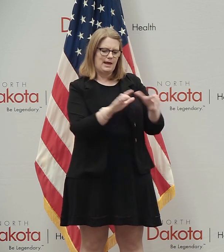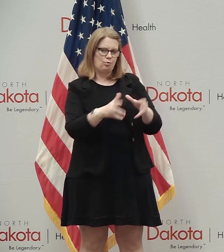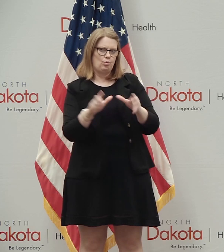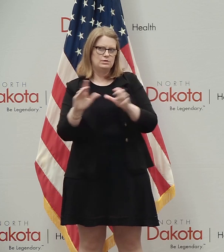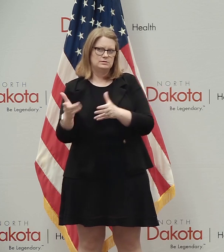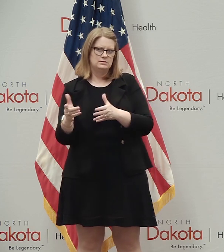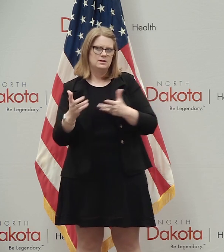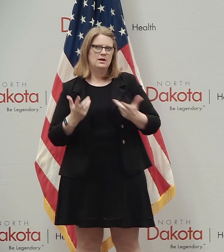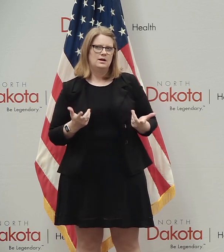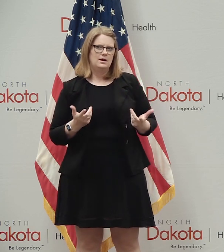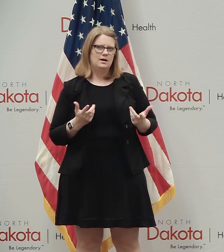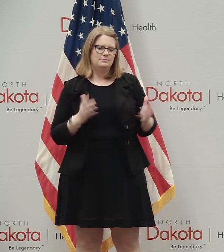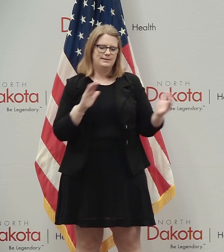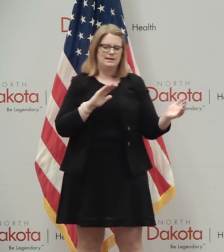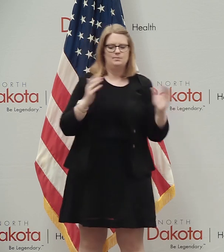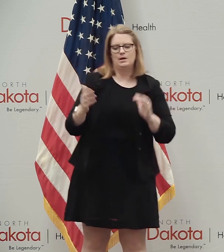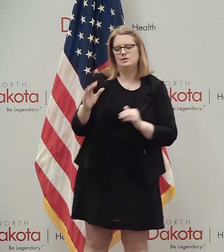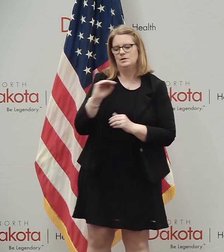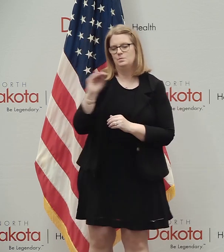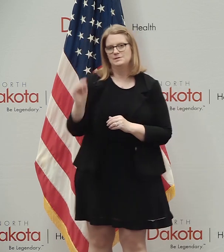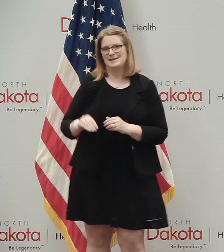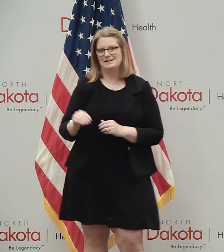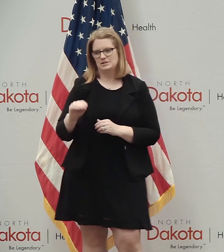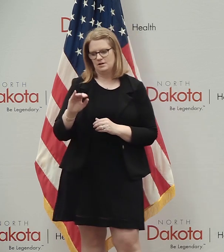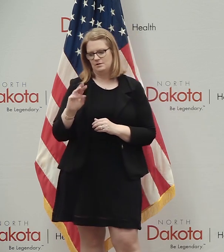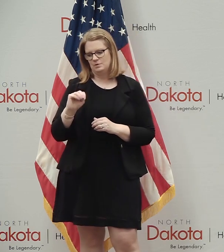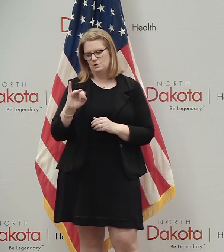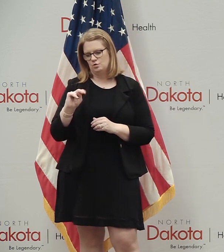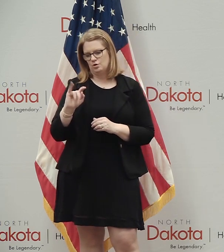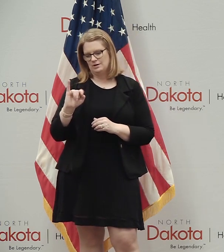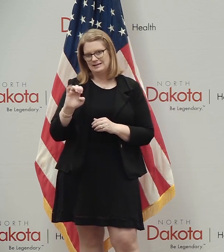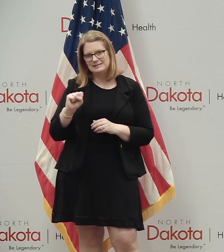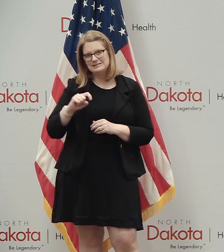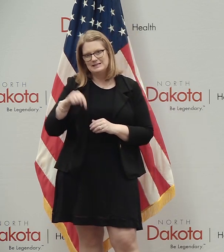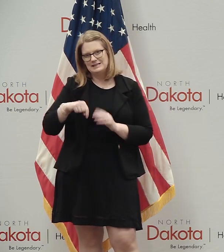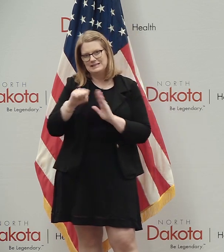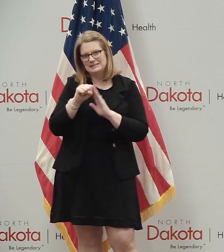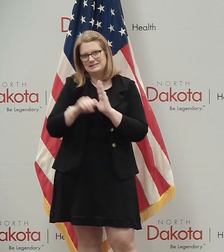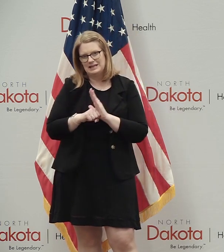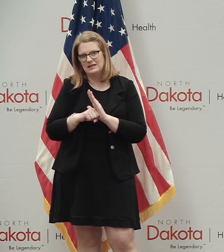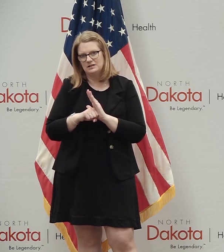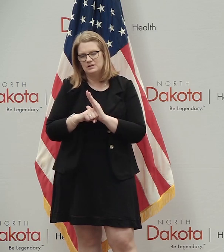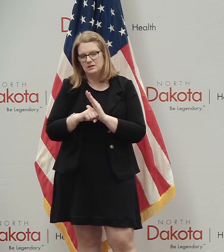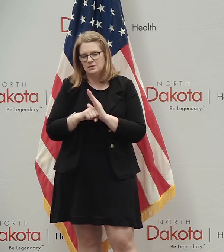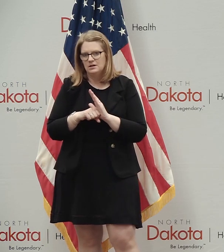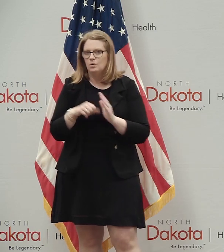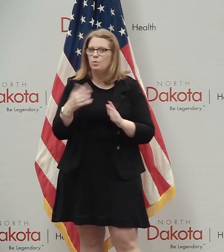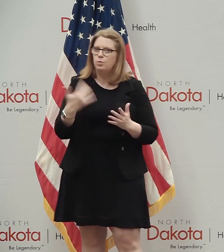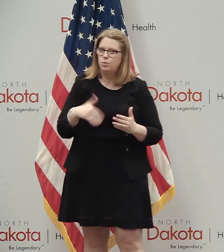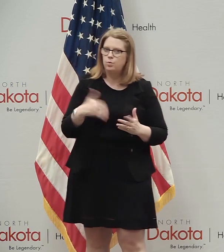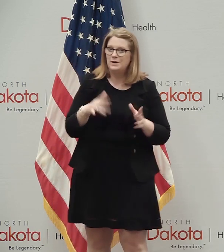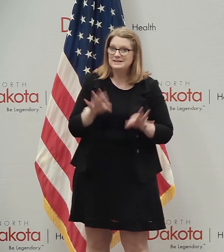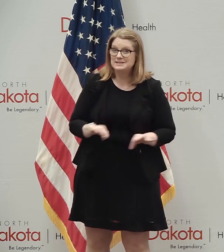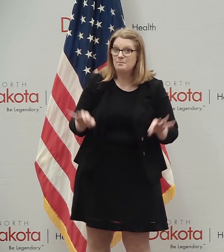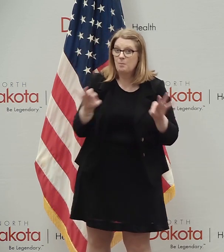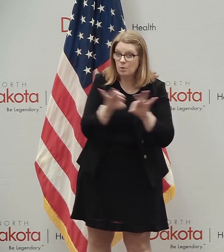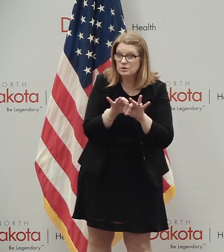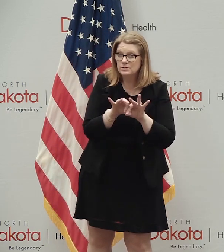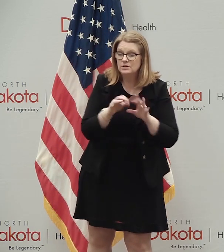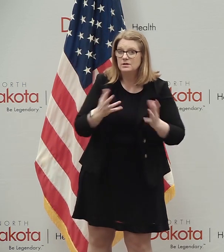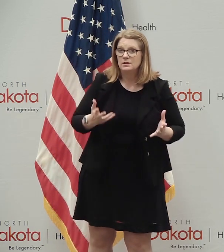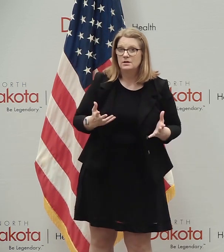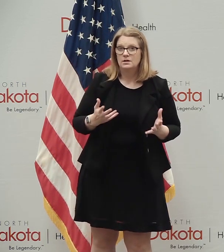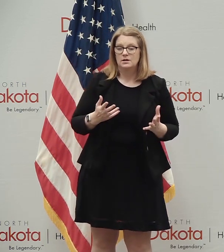the percentage of minorities in our state. This is an important distinction because, and again, this is in